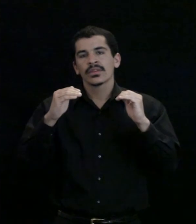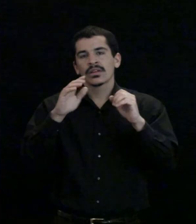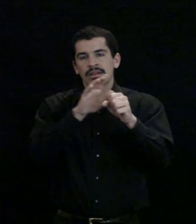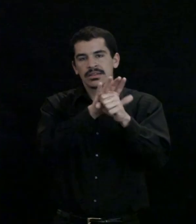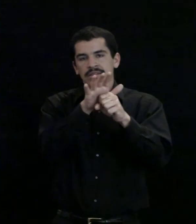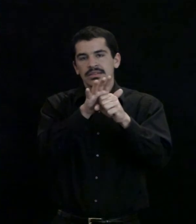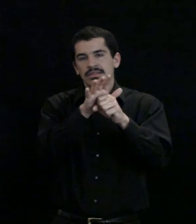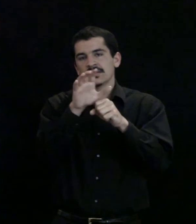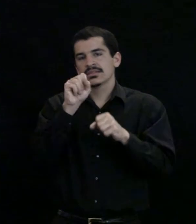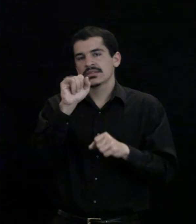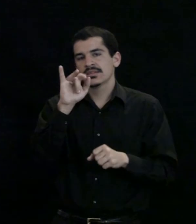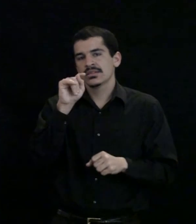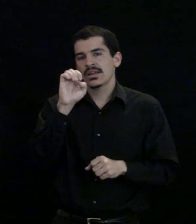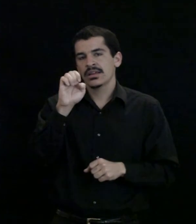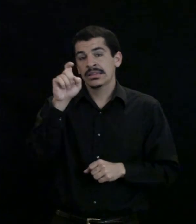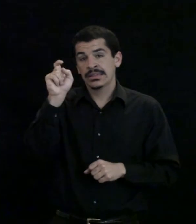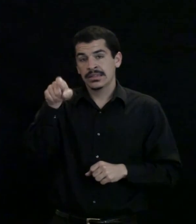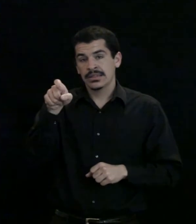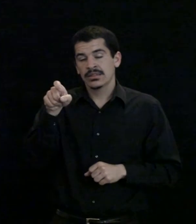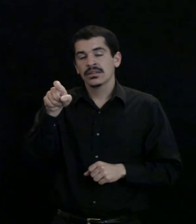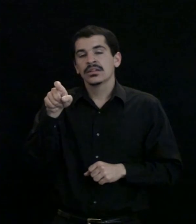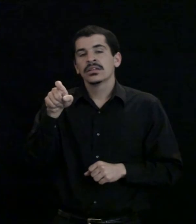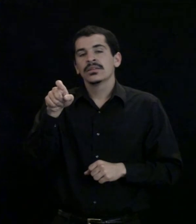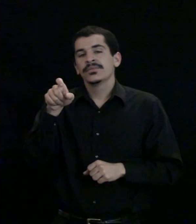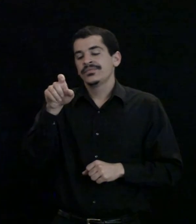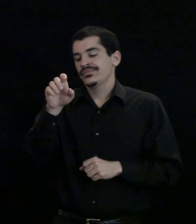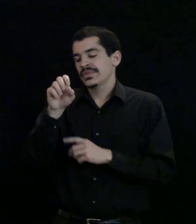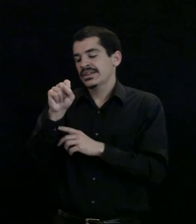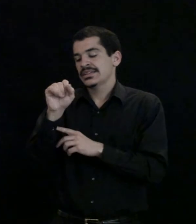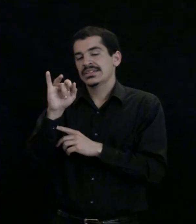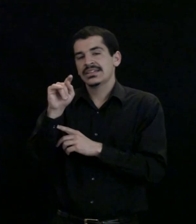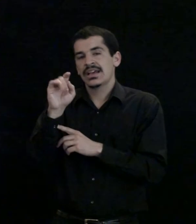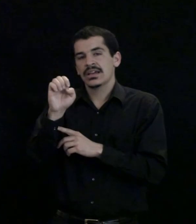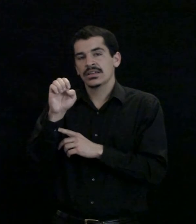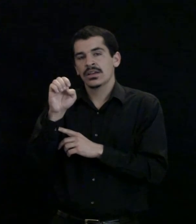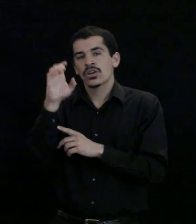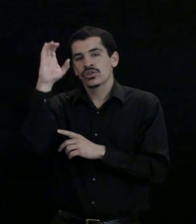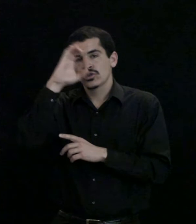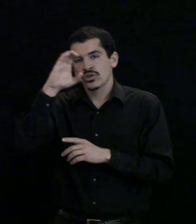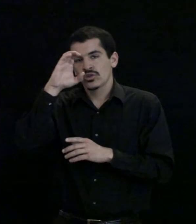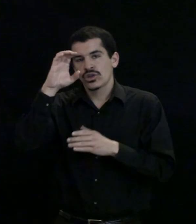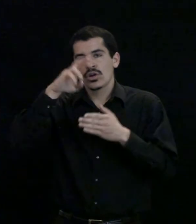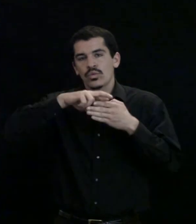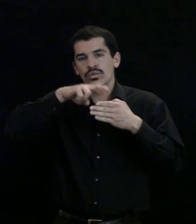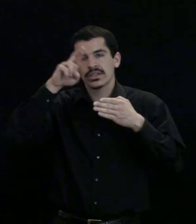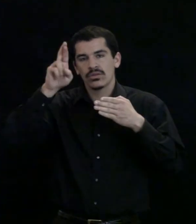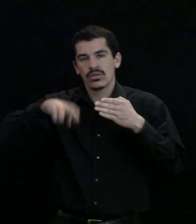Site needs site search results.